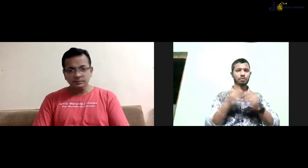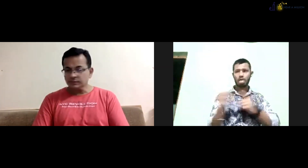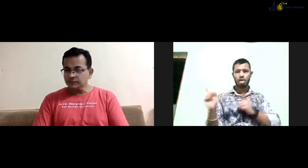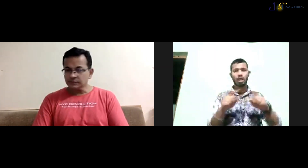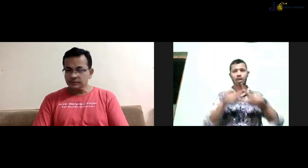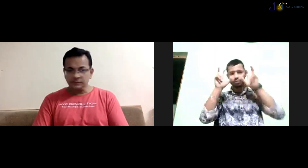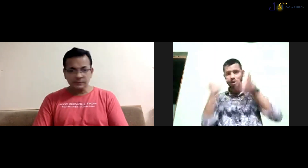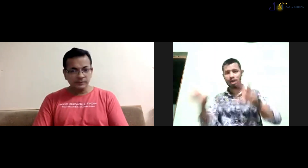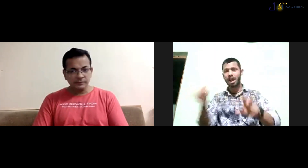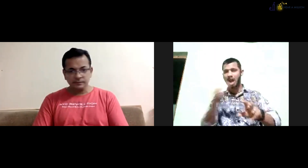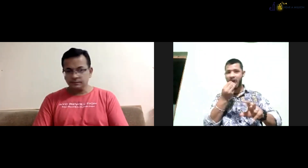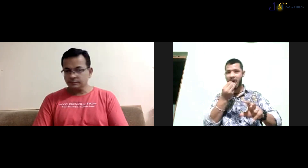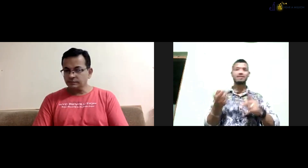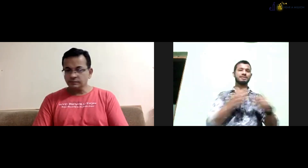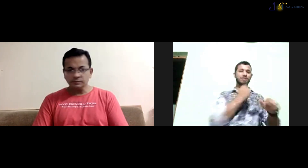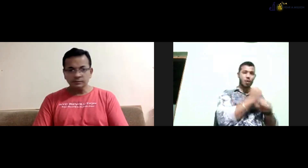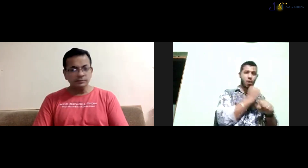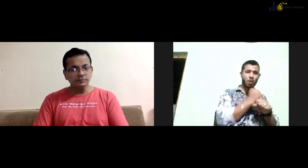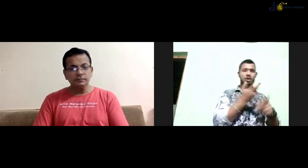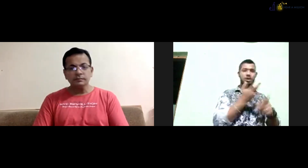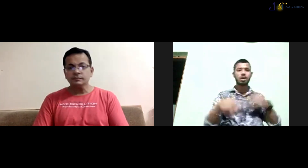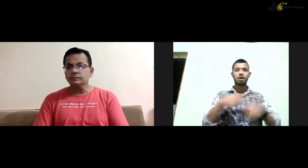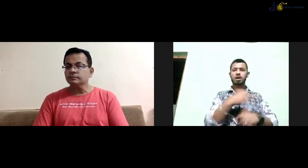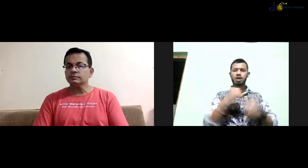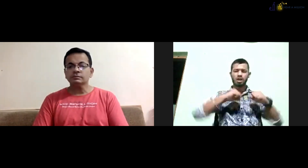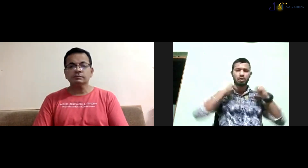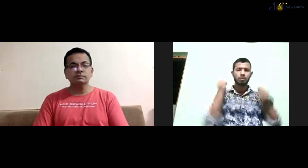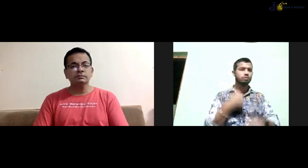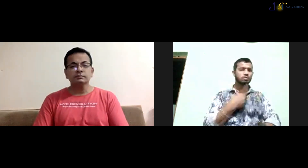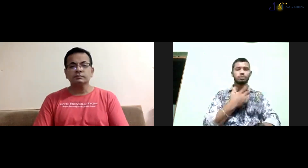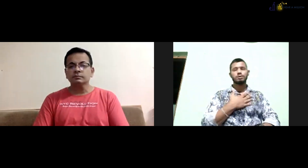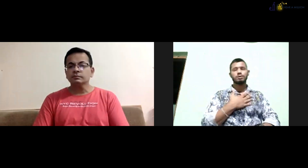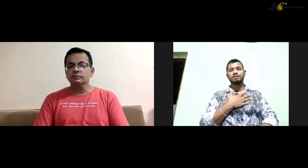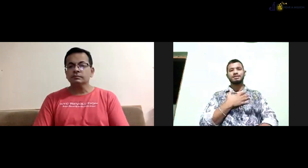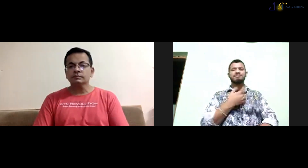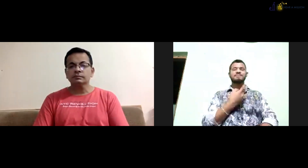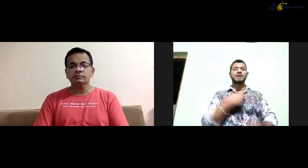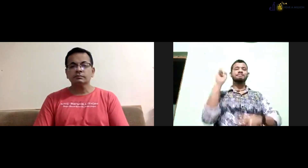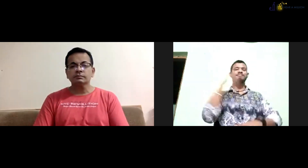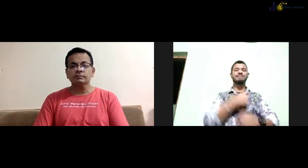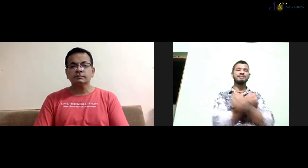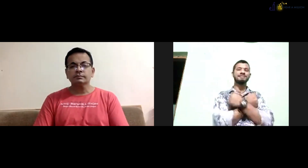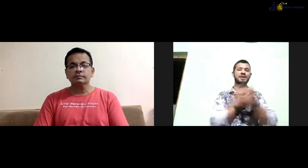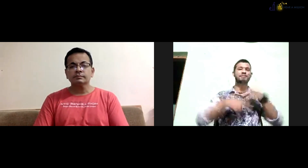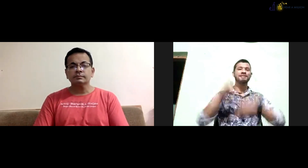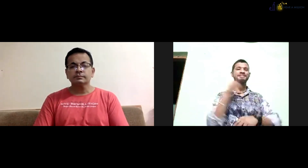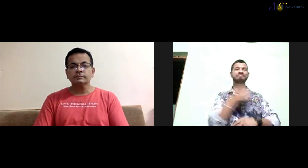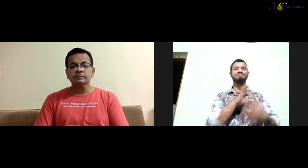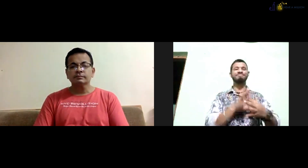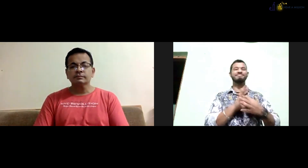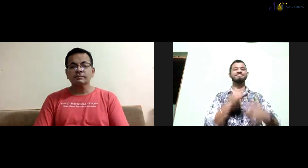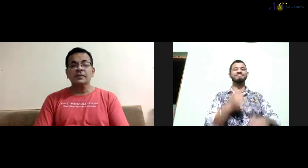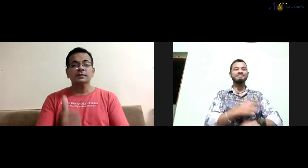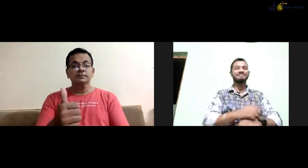of the things. She has been traveling, she has been doing household chores as well, and all the things she has been doing so hard work. I feel